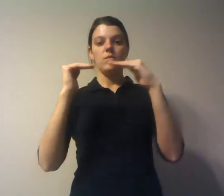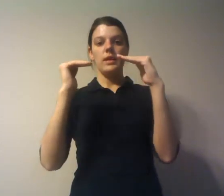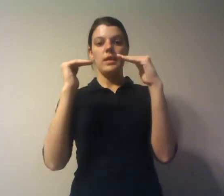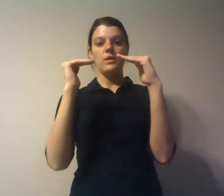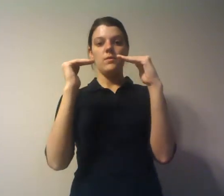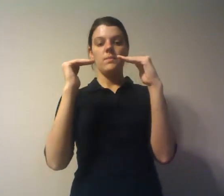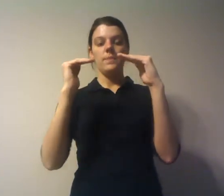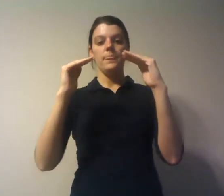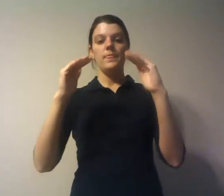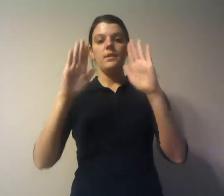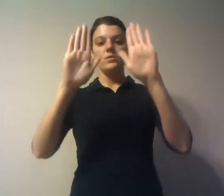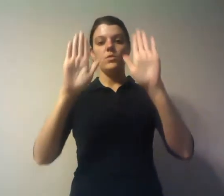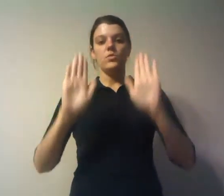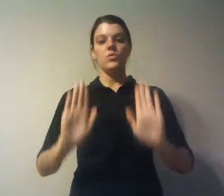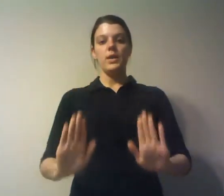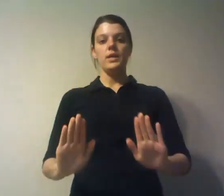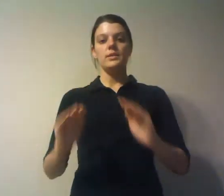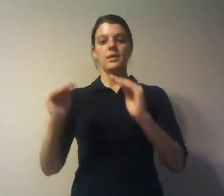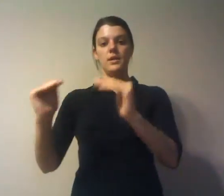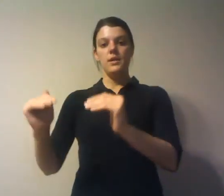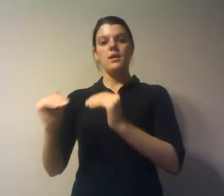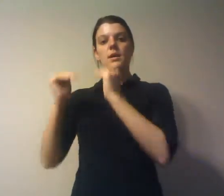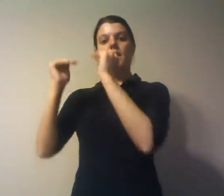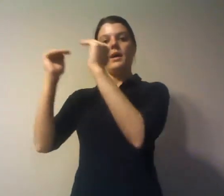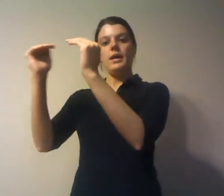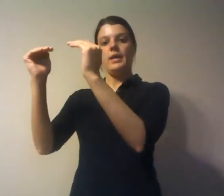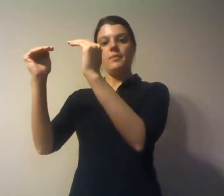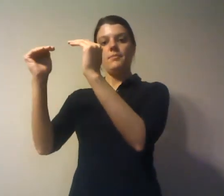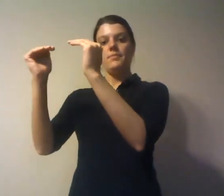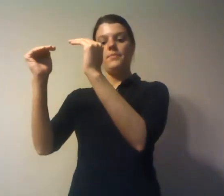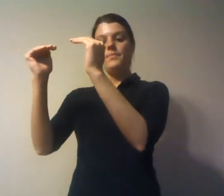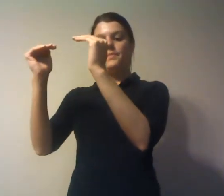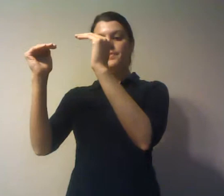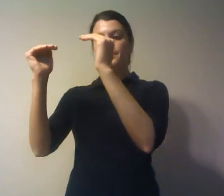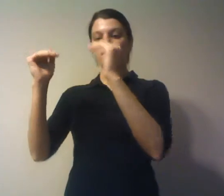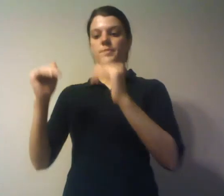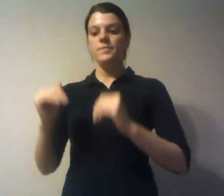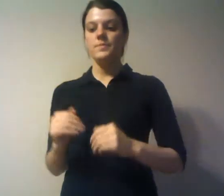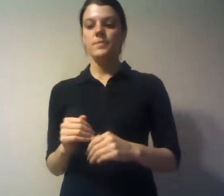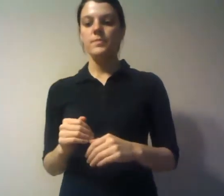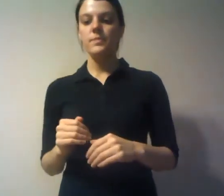right angle. So great, I am.